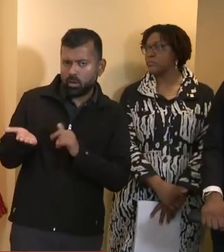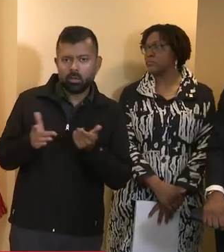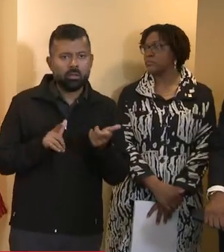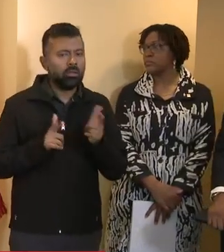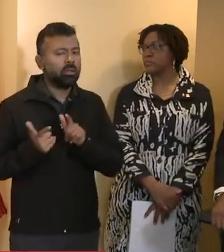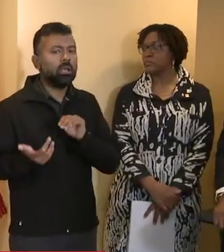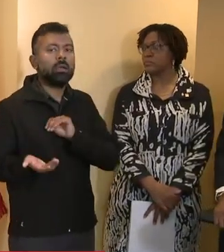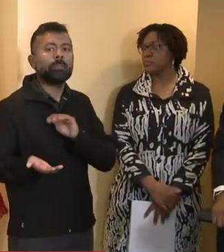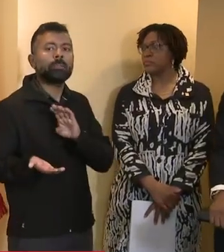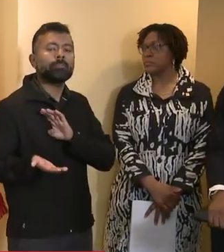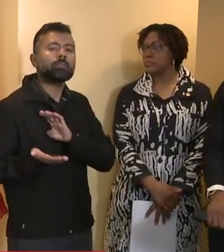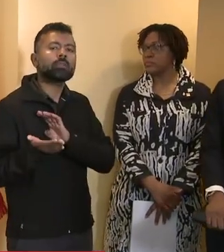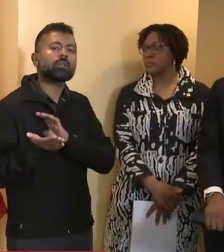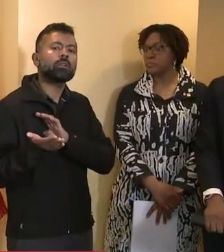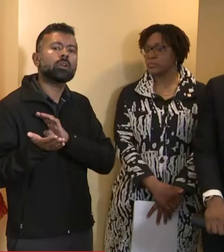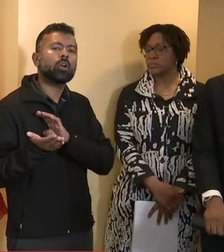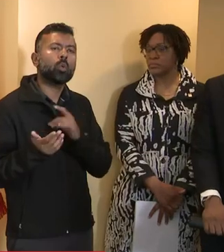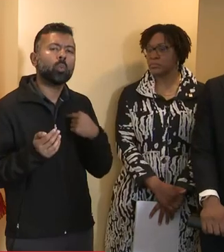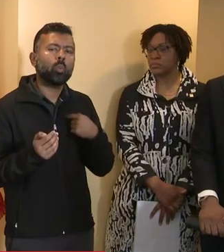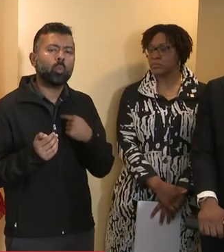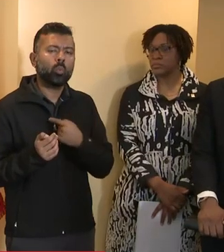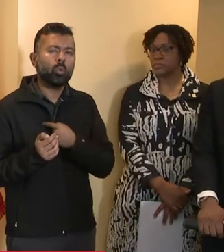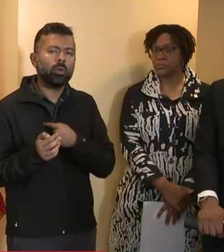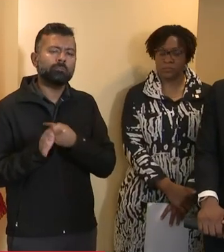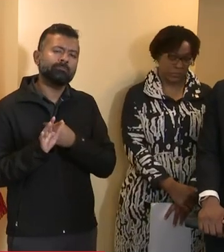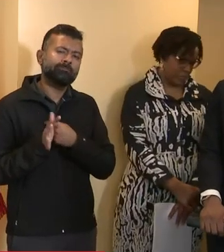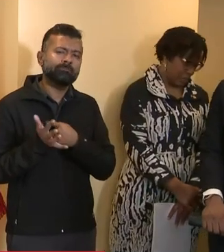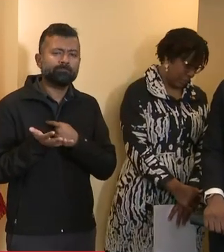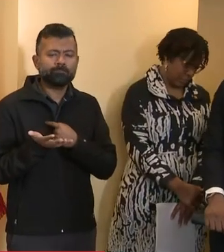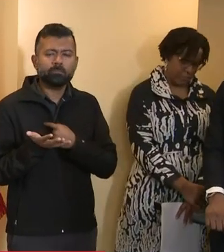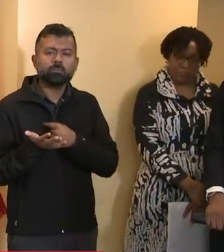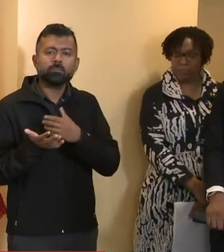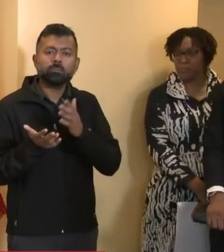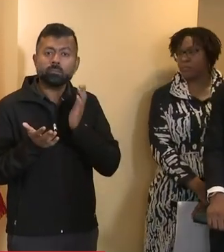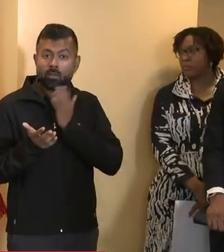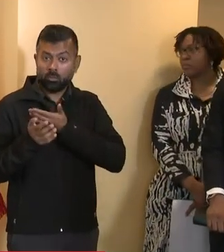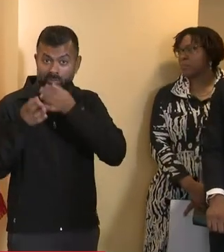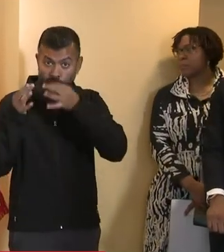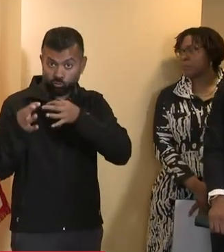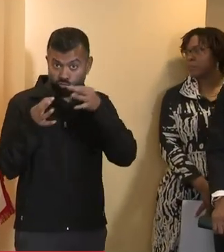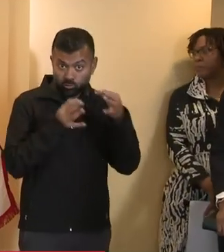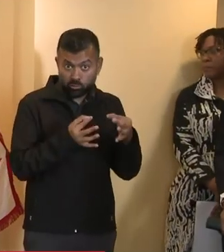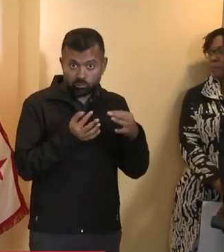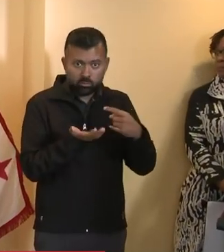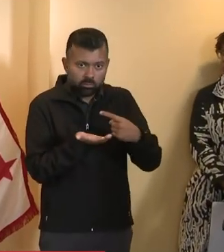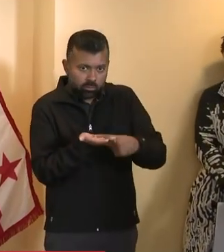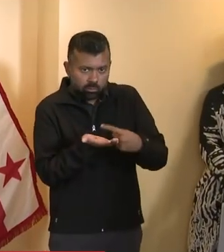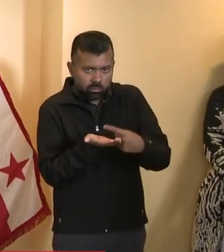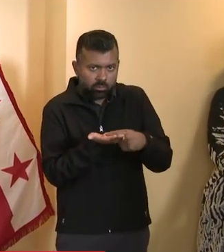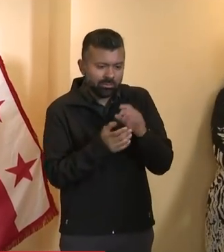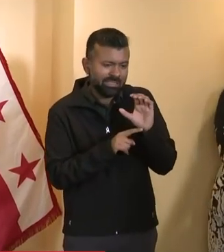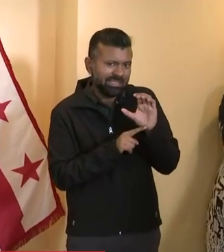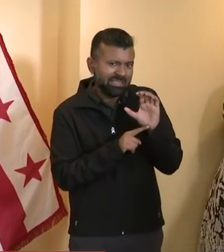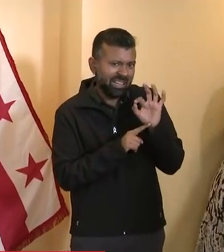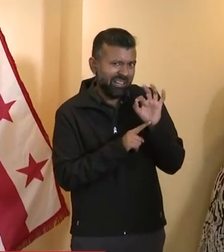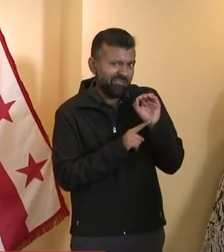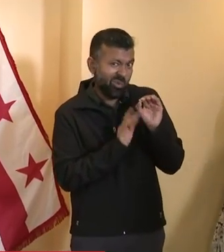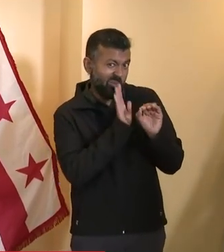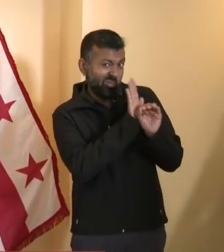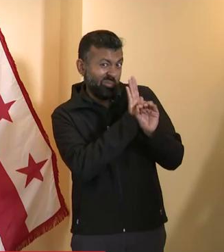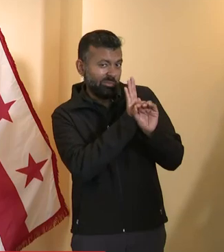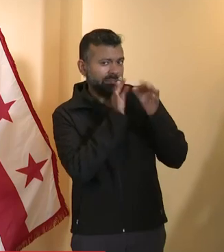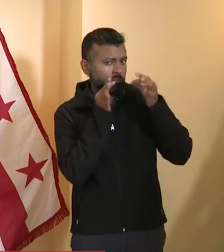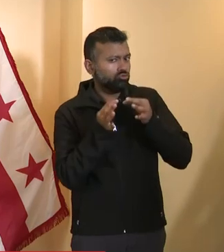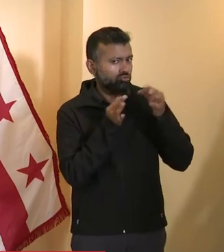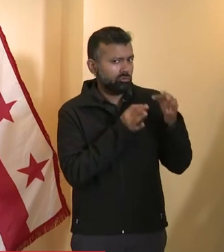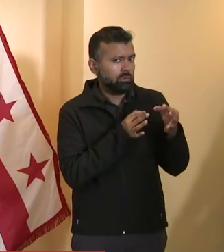we're working with. That is determined by the independent chief financial officer who forecasts and certifies the amount of